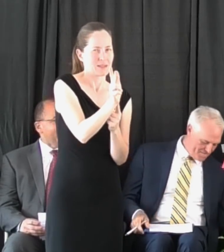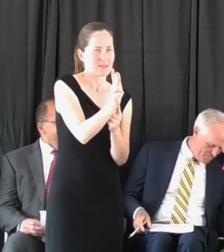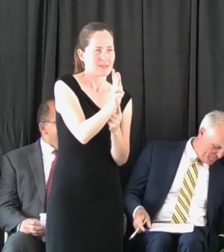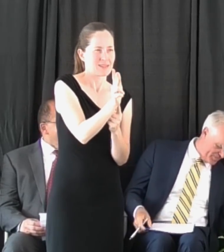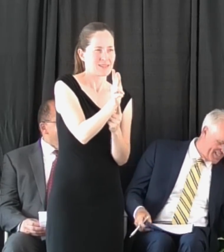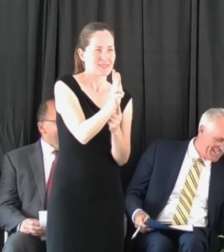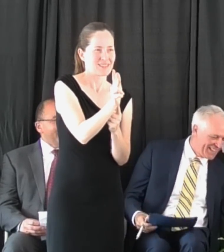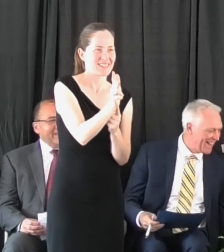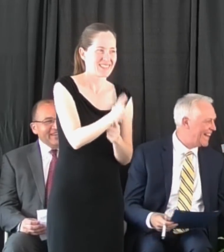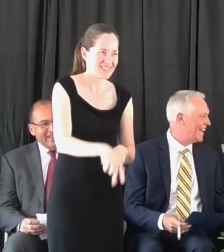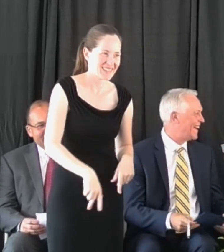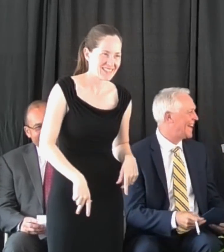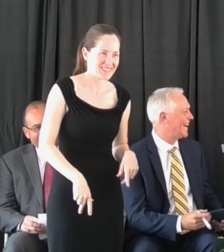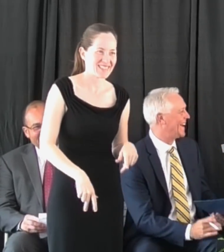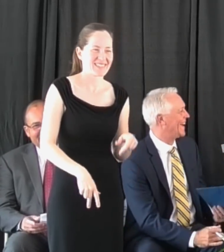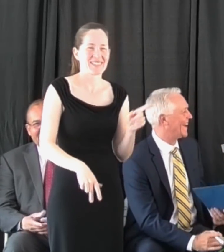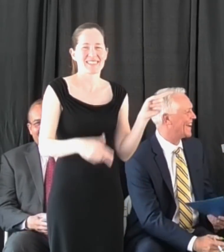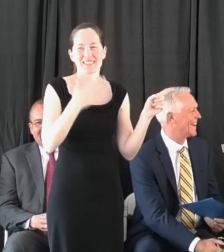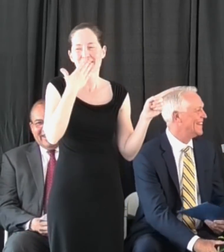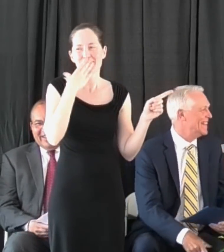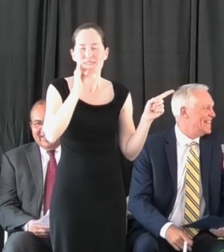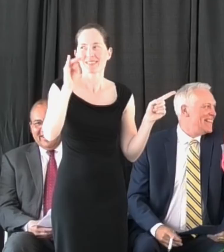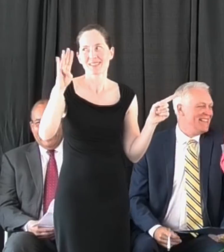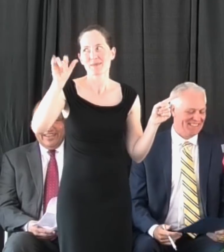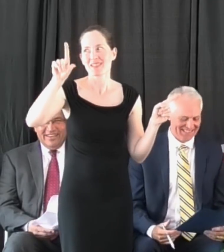Great job, Lonnie.